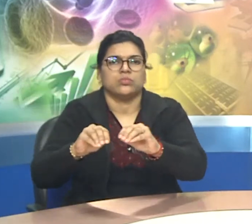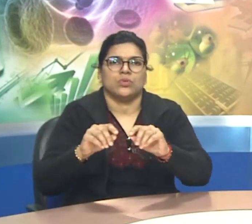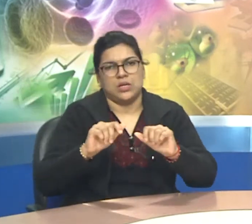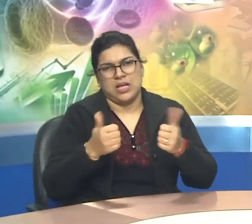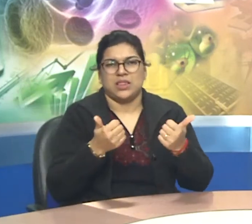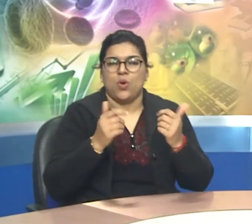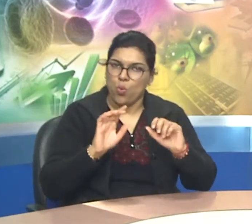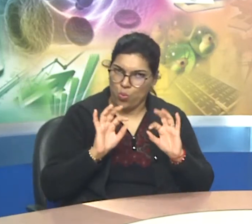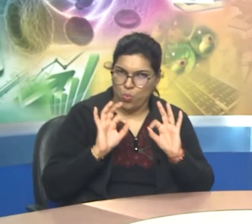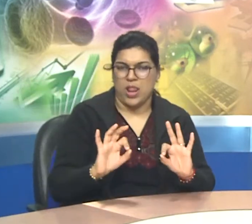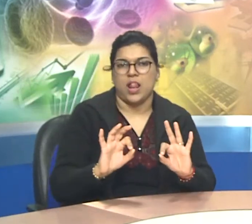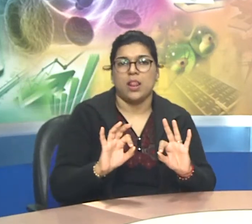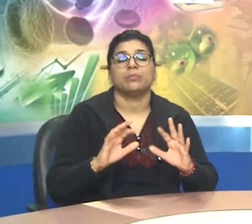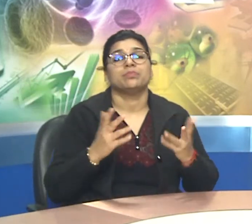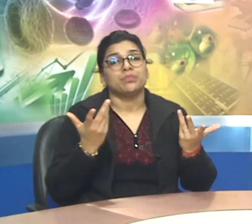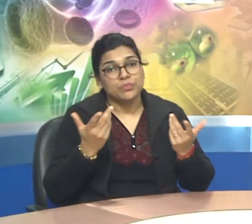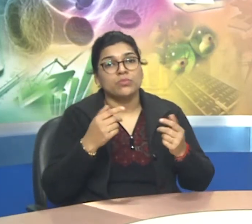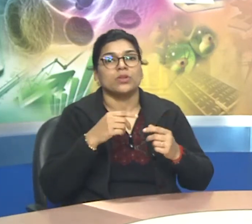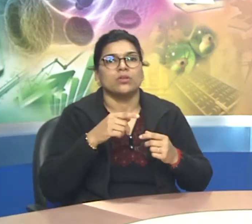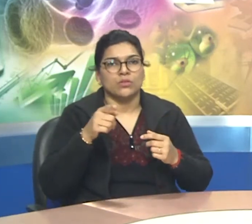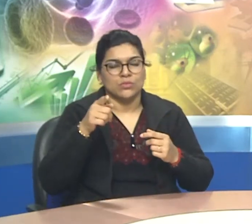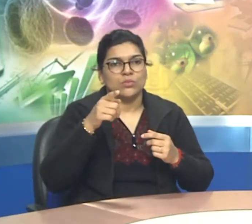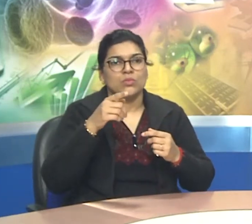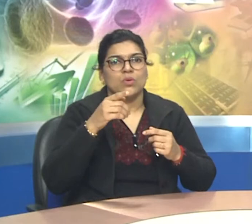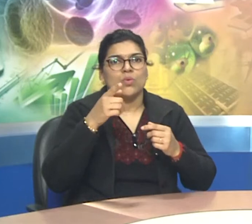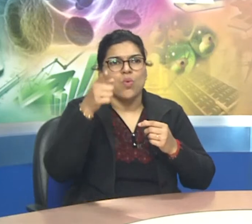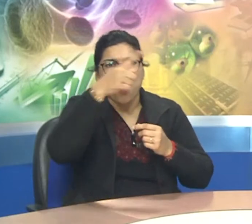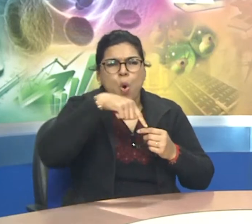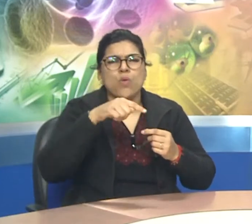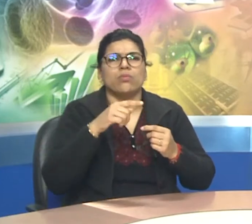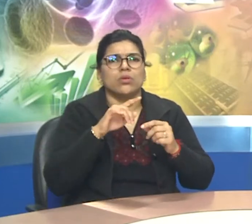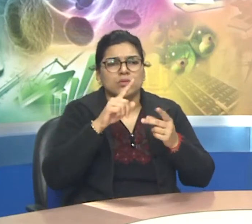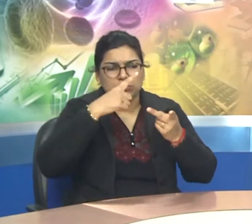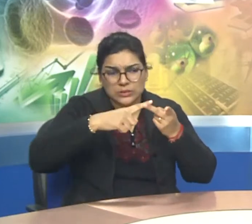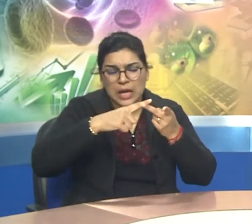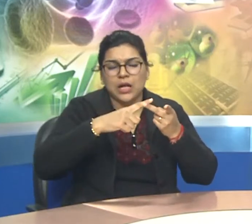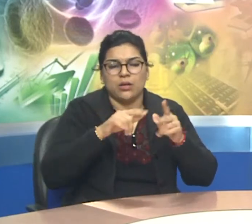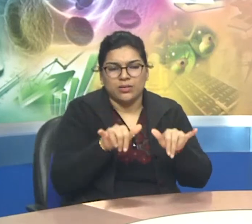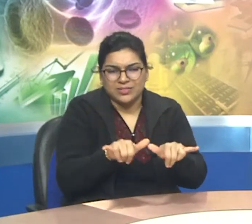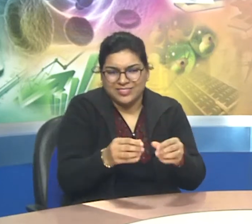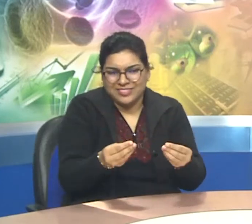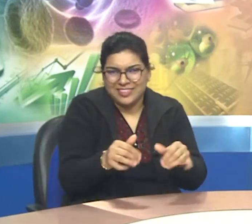which can be recycled, we should be careful about all those things.